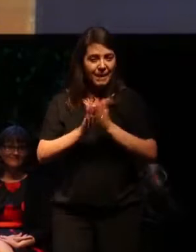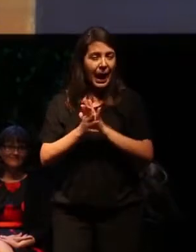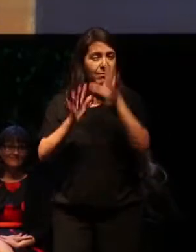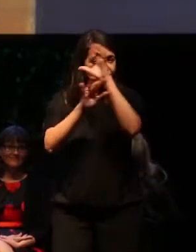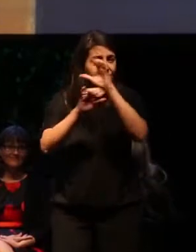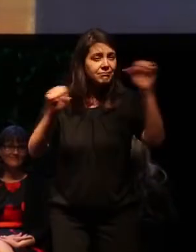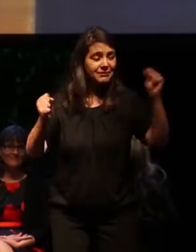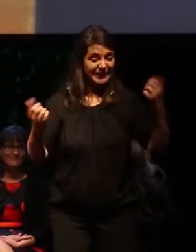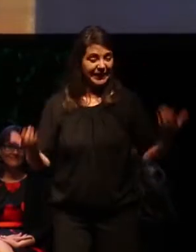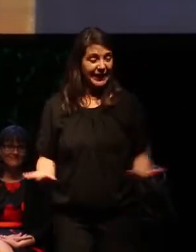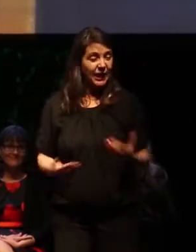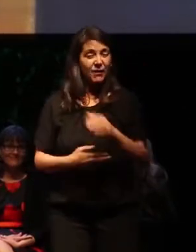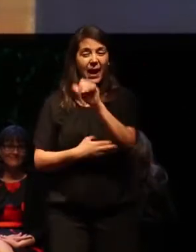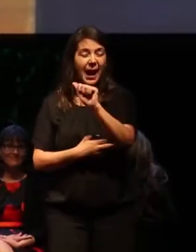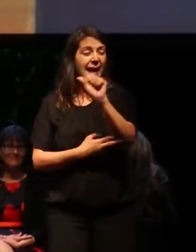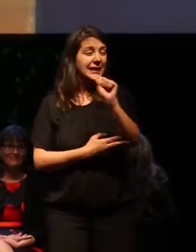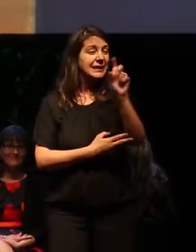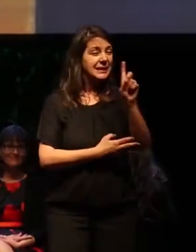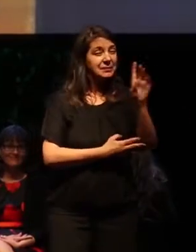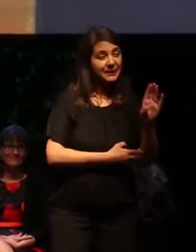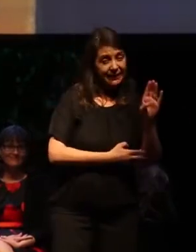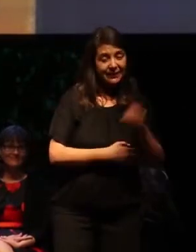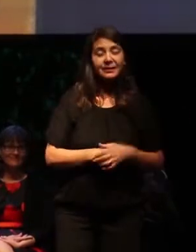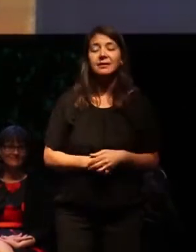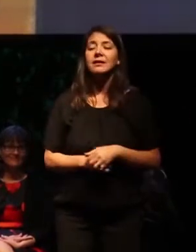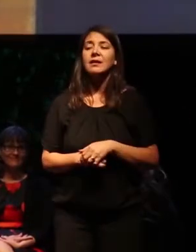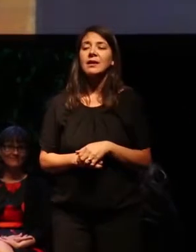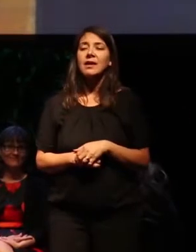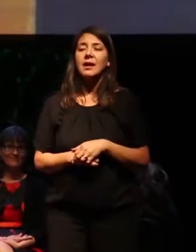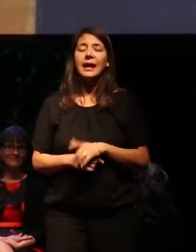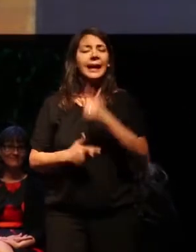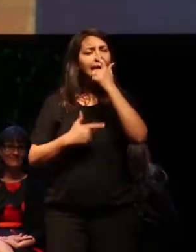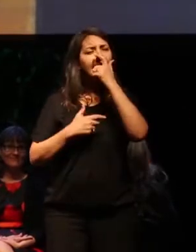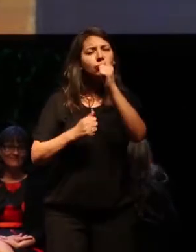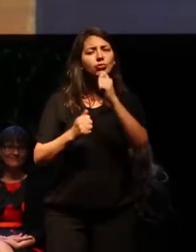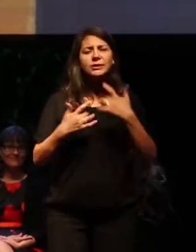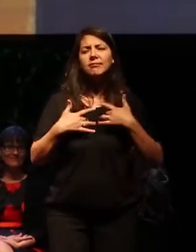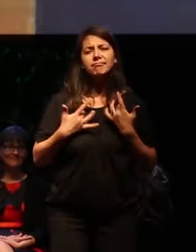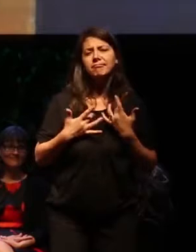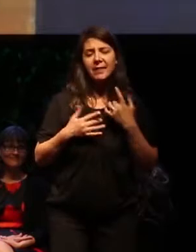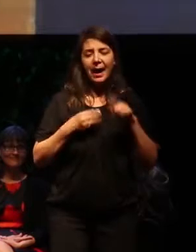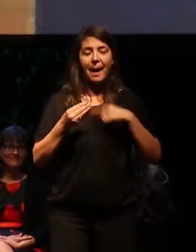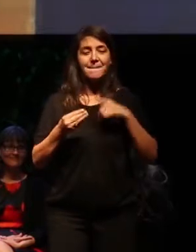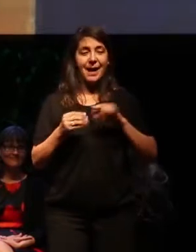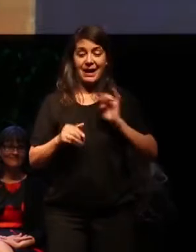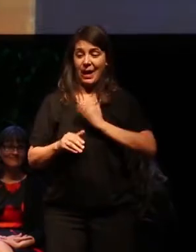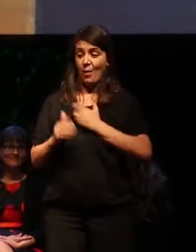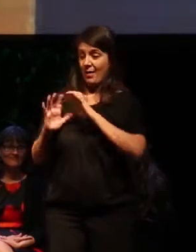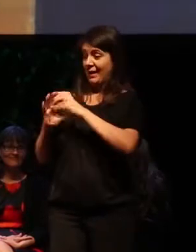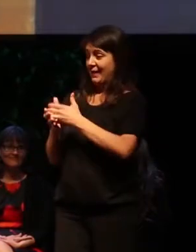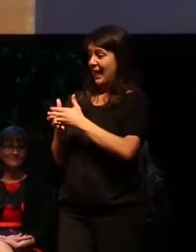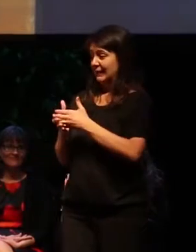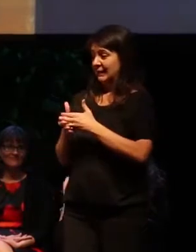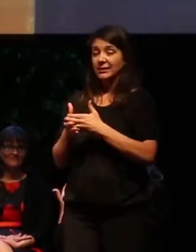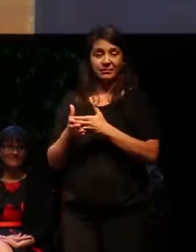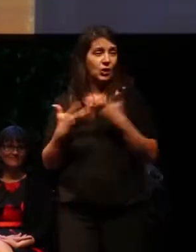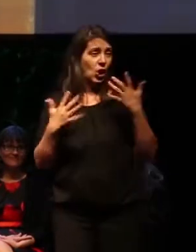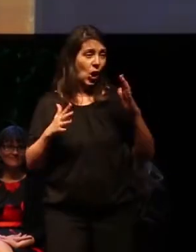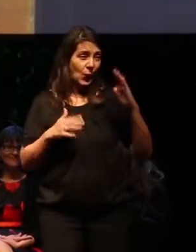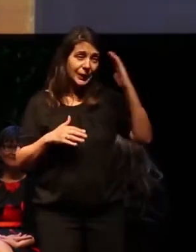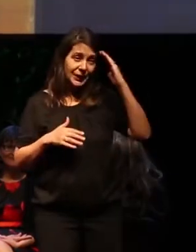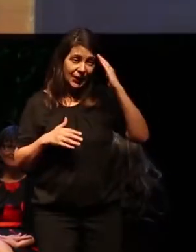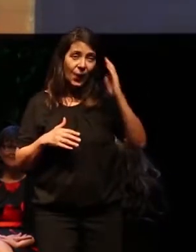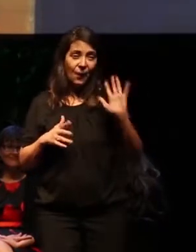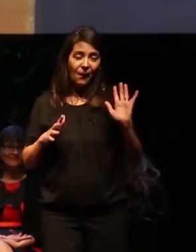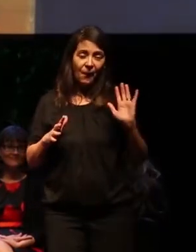the Arizona State Schools for the Deaf and Blind. An interesting fun fact about our graduating class, which I already know Ms. Creasy